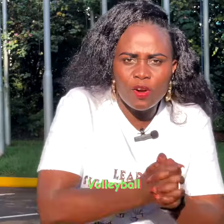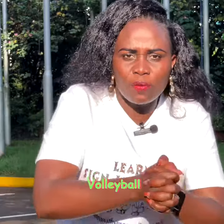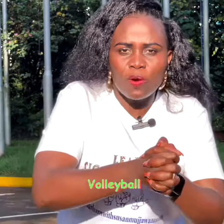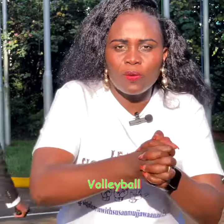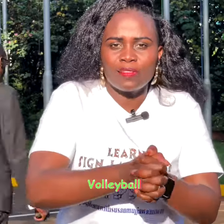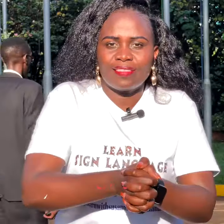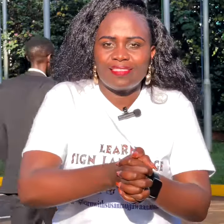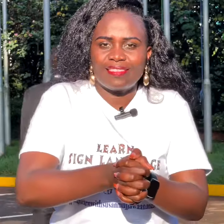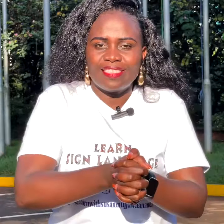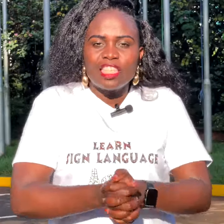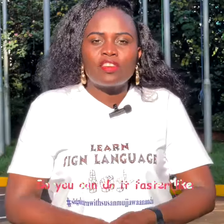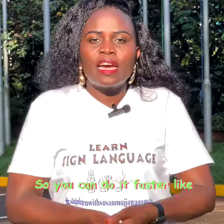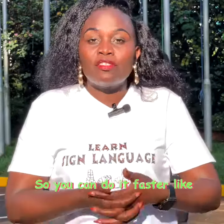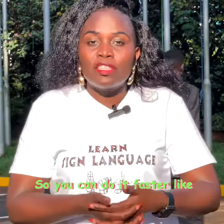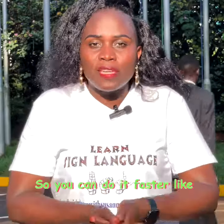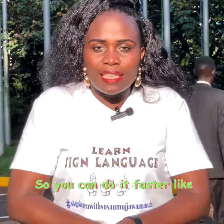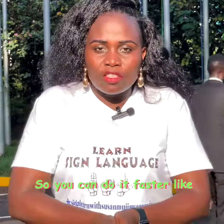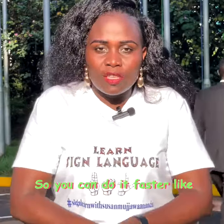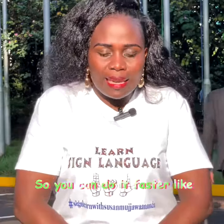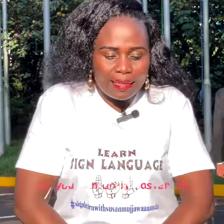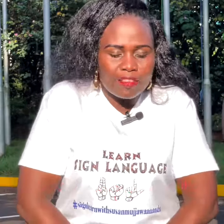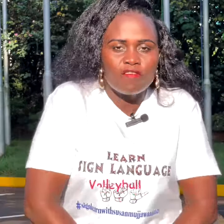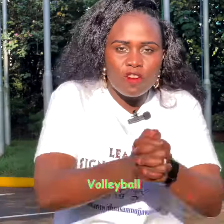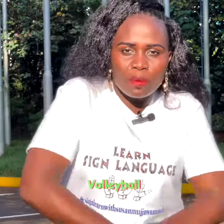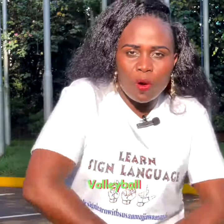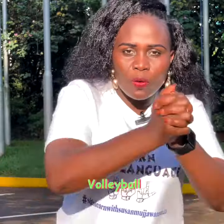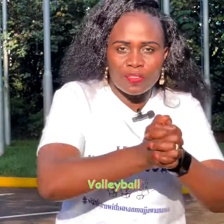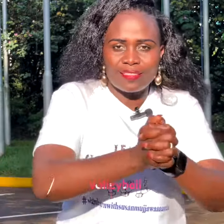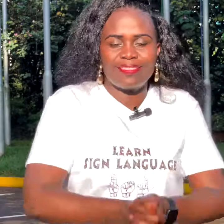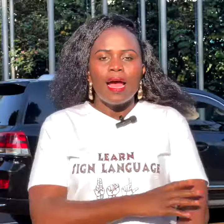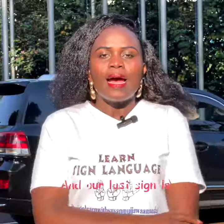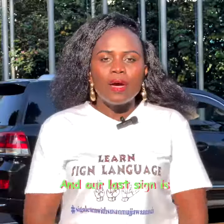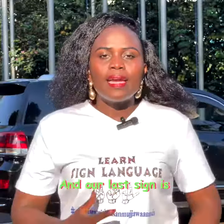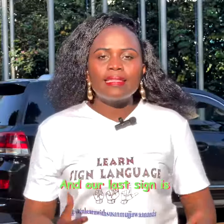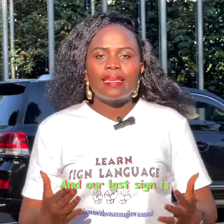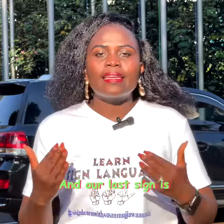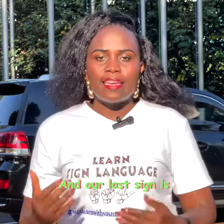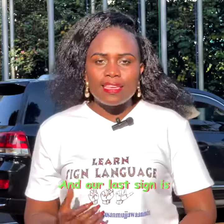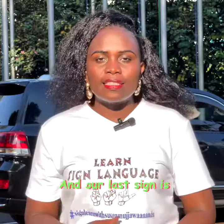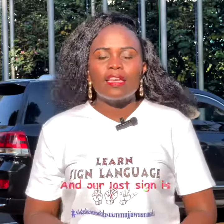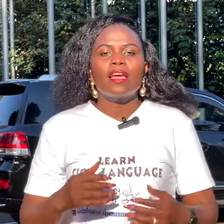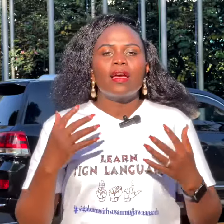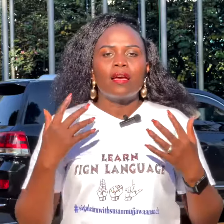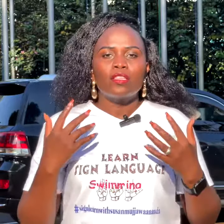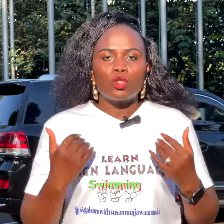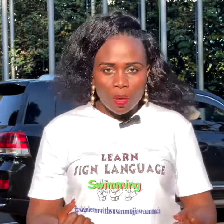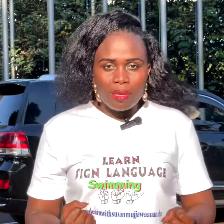Volleyball. So you can do it first and you do it like volleyball. And our last sign is swimming.